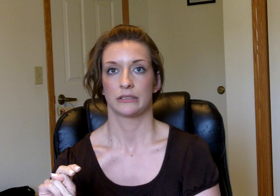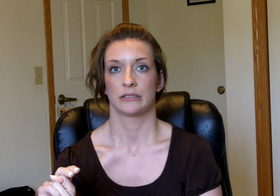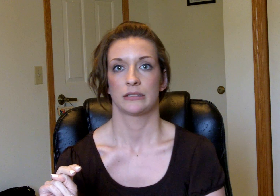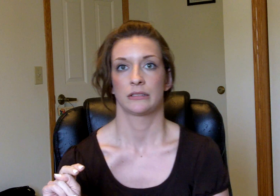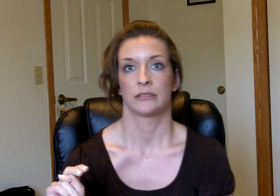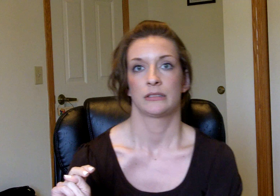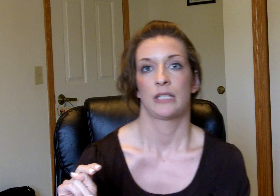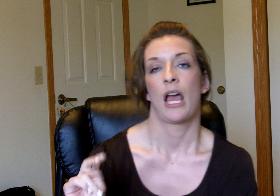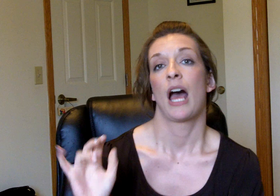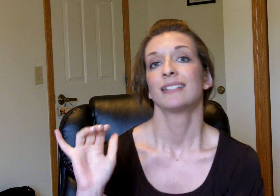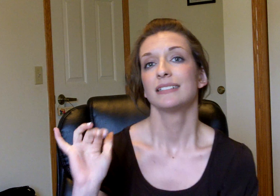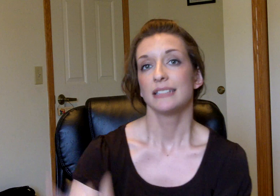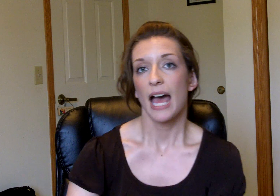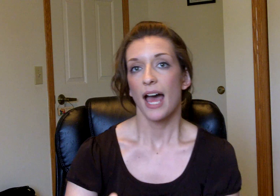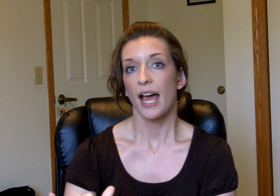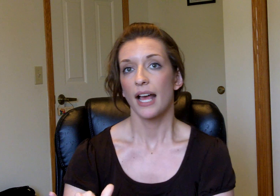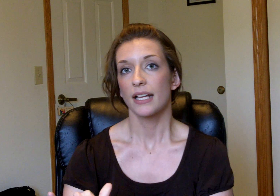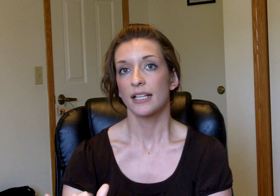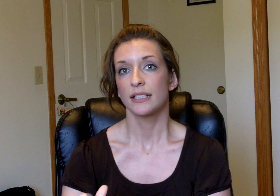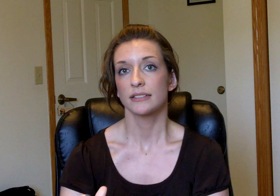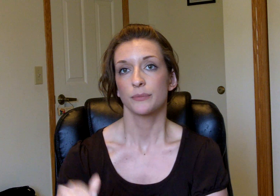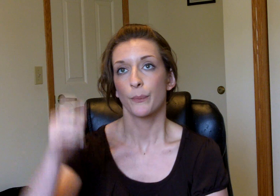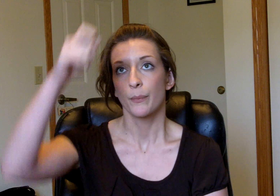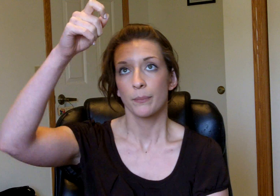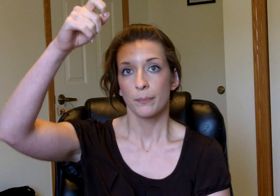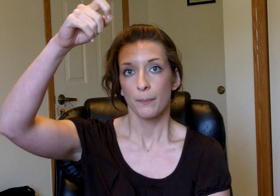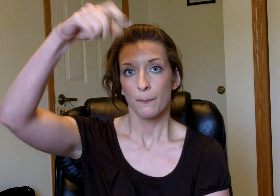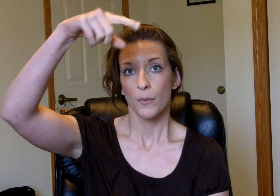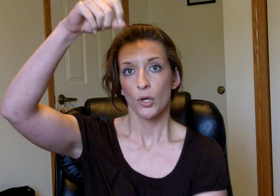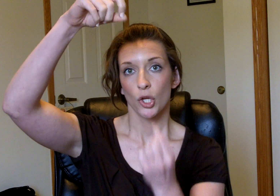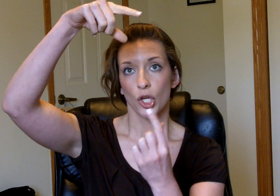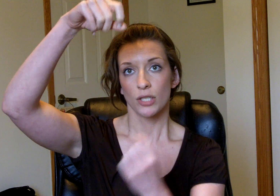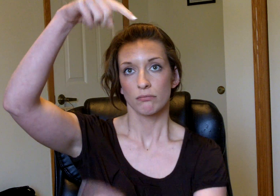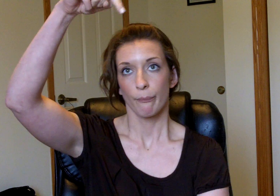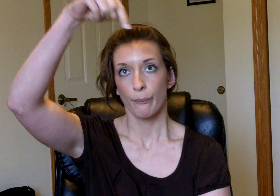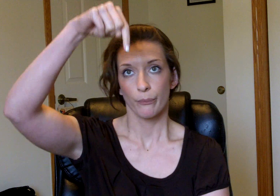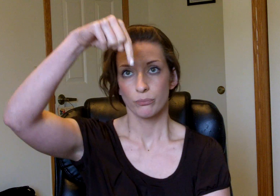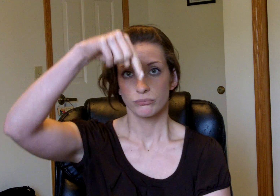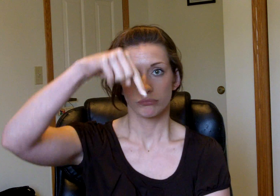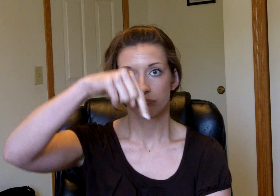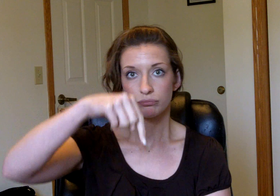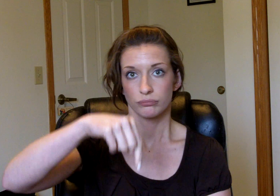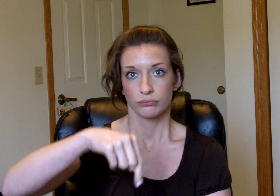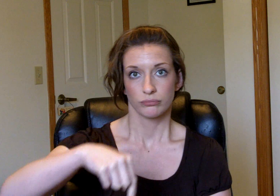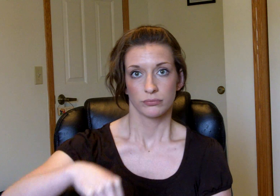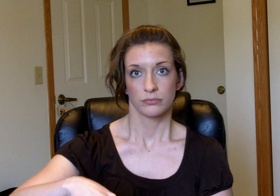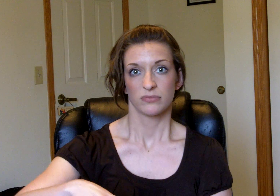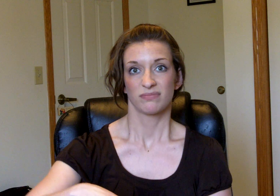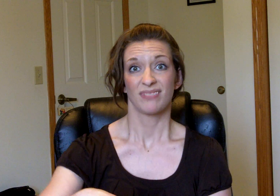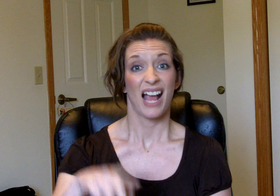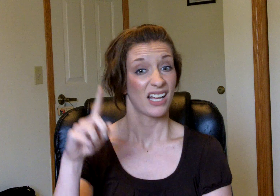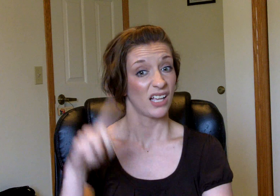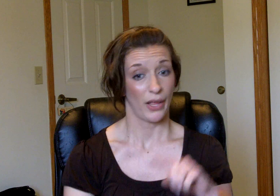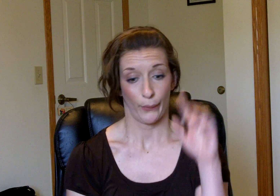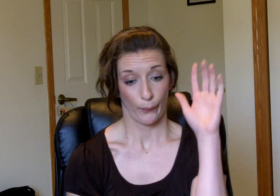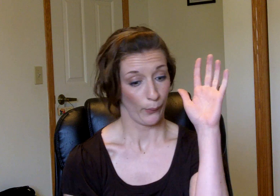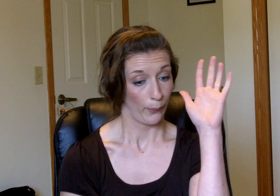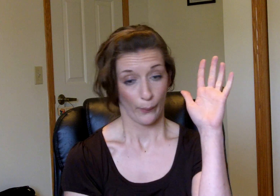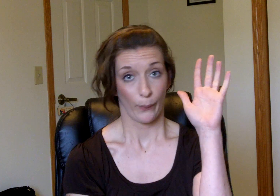That's the direction that an impulse flows. It cannot go backwards. Our whole nervous system would be messed up